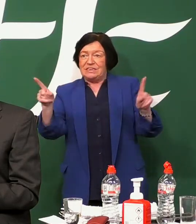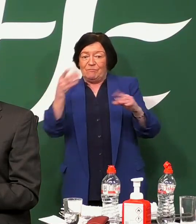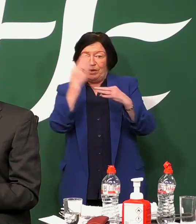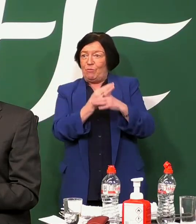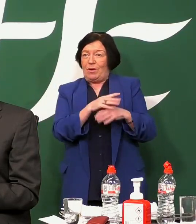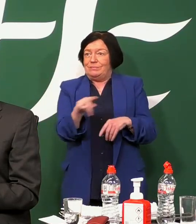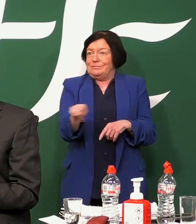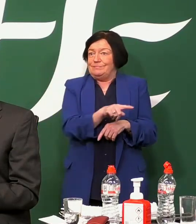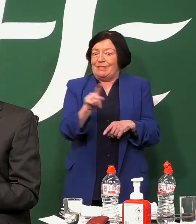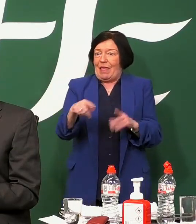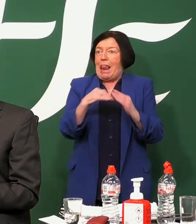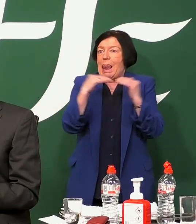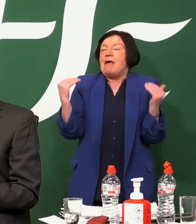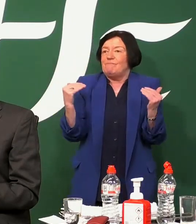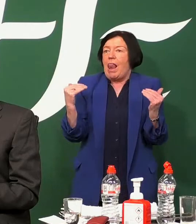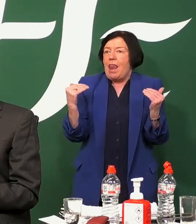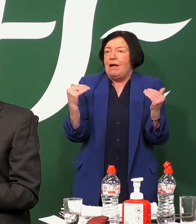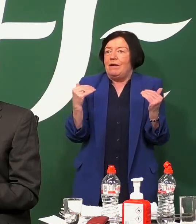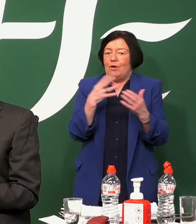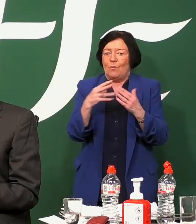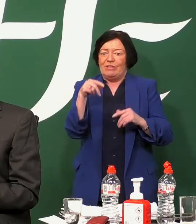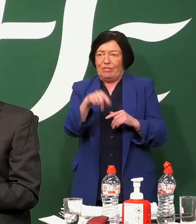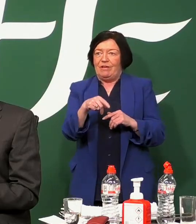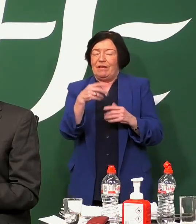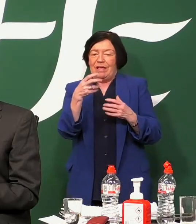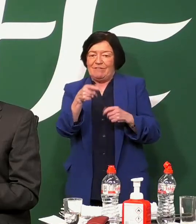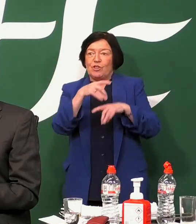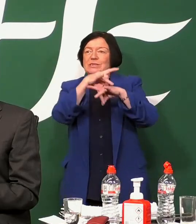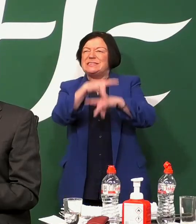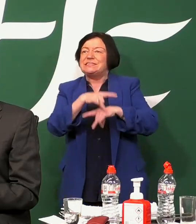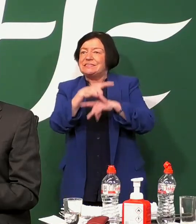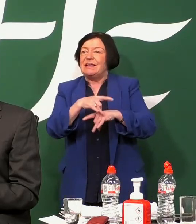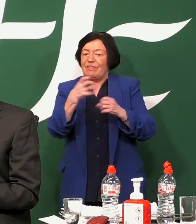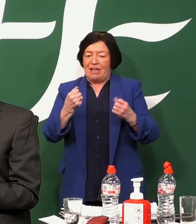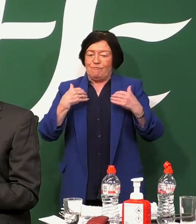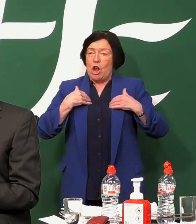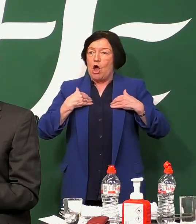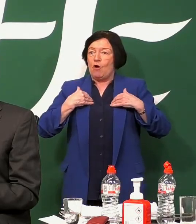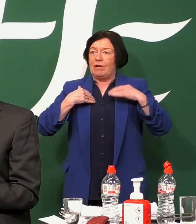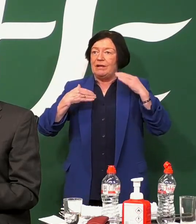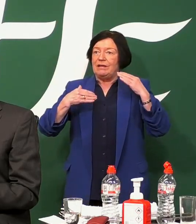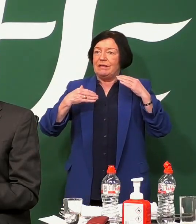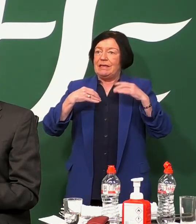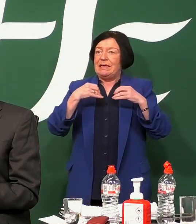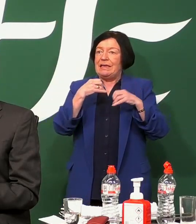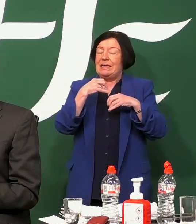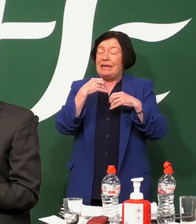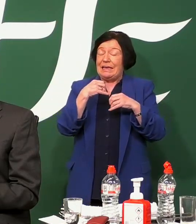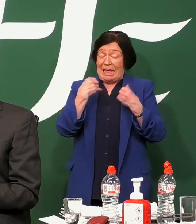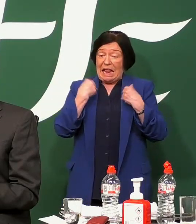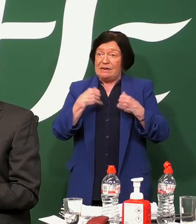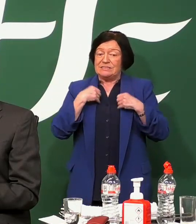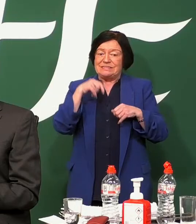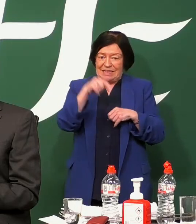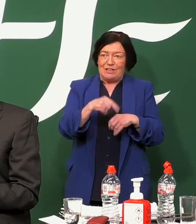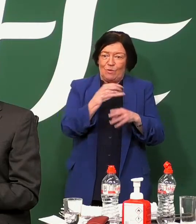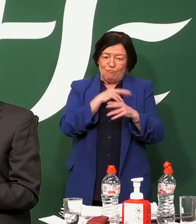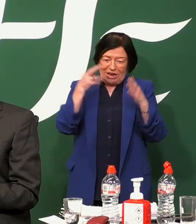said, at that level, because once they're sick and they have lung injury, that's the issue at hand, rather than